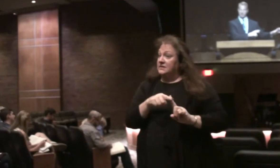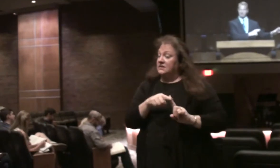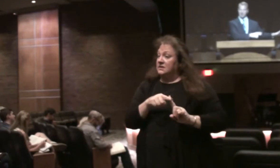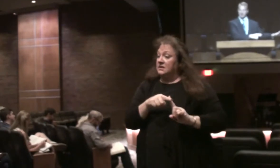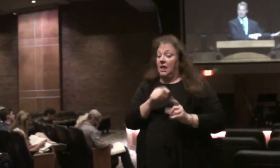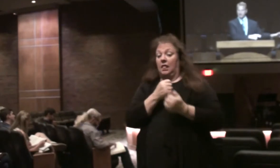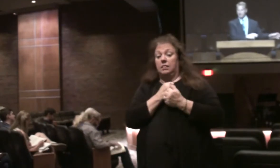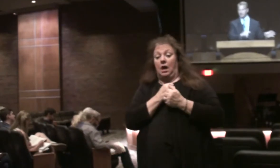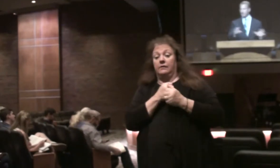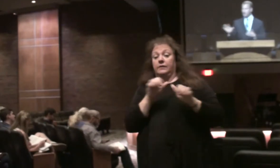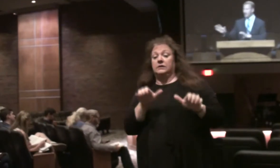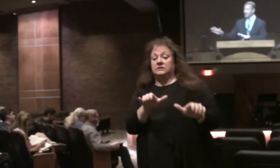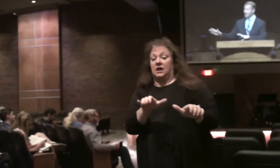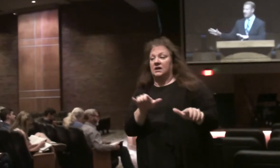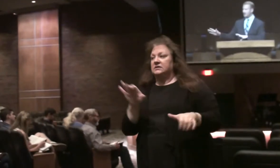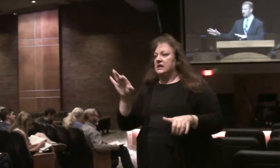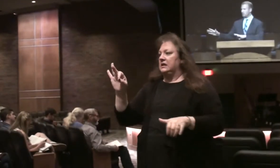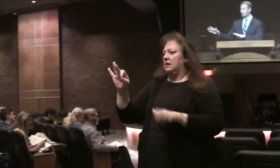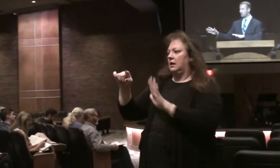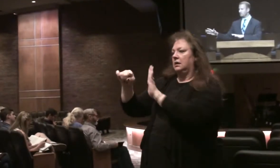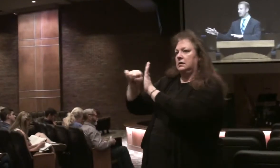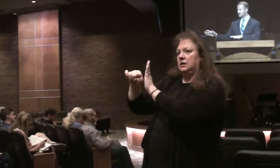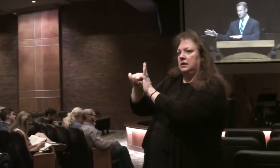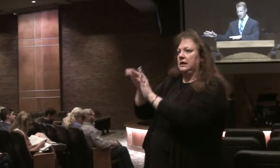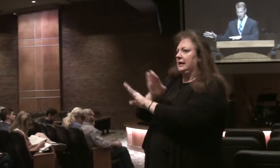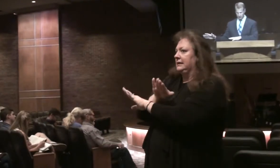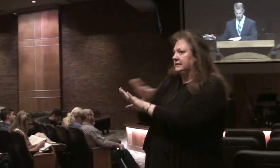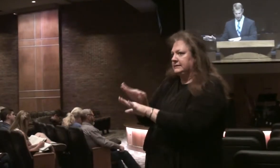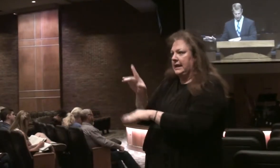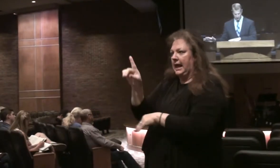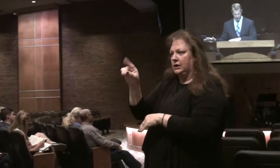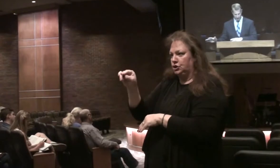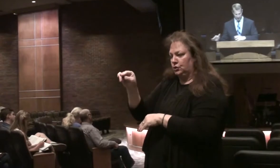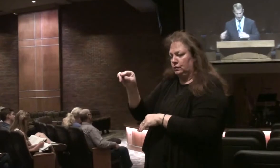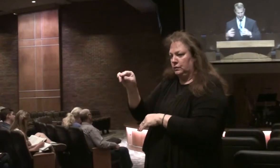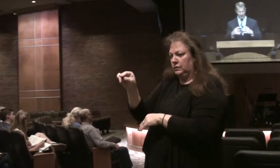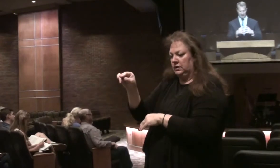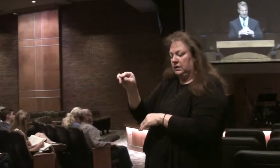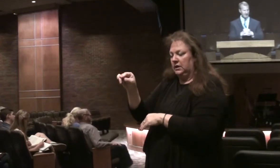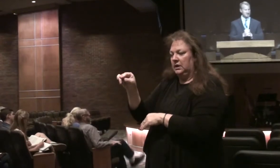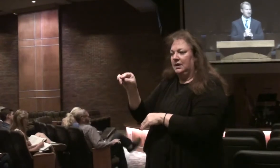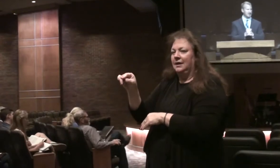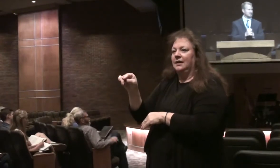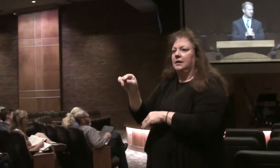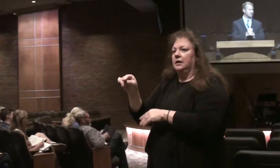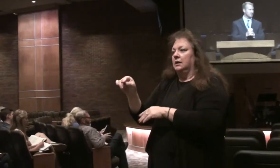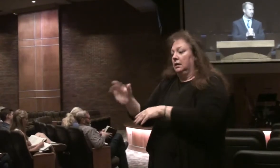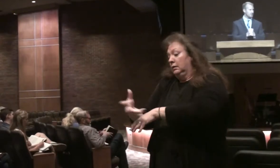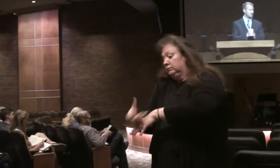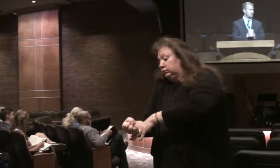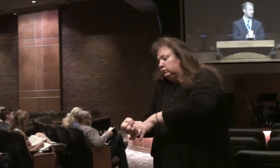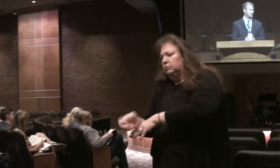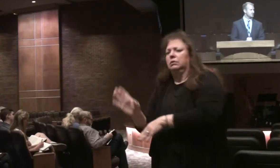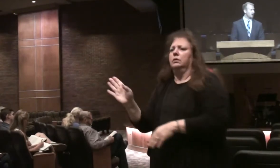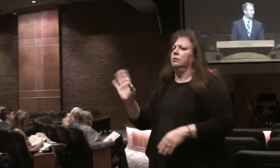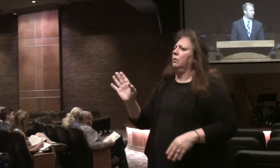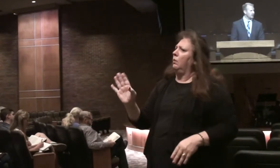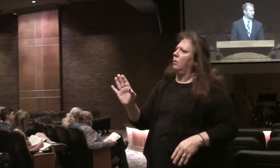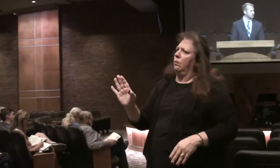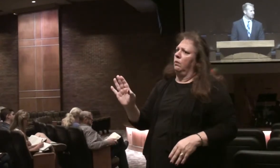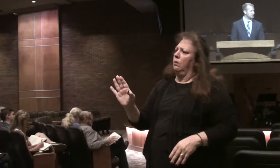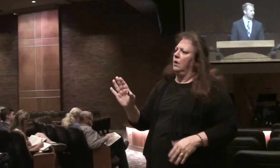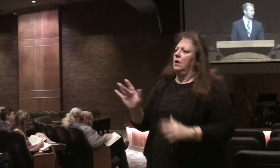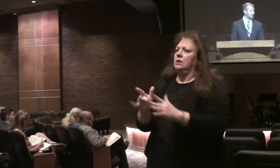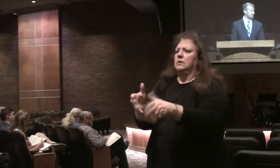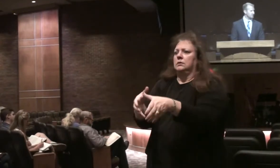seven positive things what love does, and 9 negatives, what love doesn't do. And these things, this is not exhaustive. This is not all the